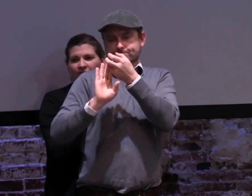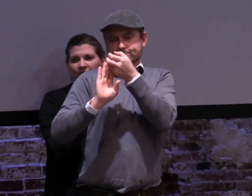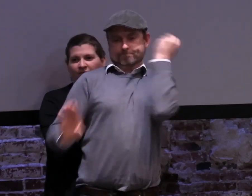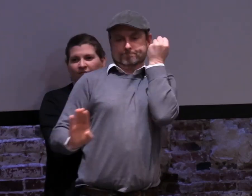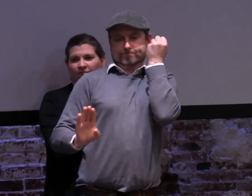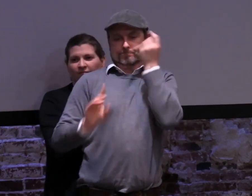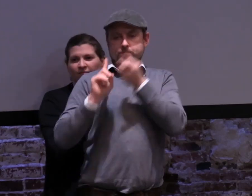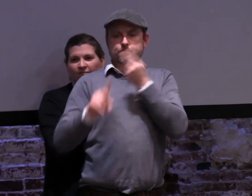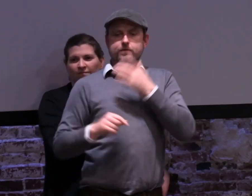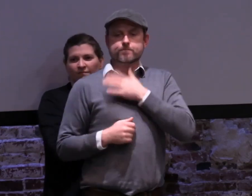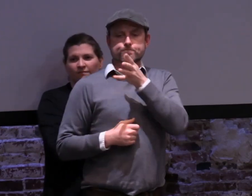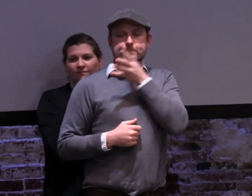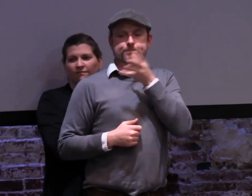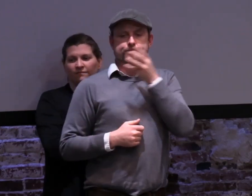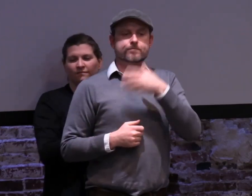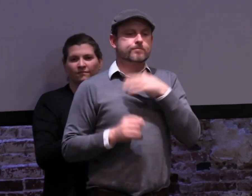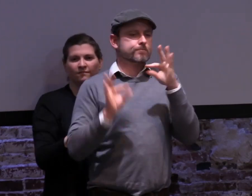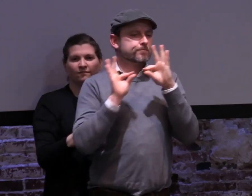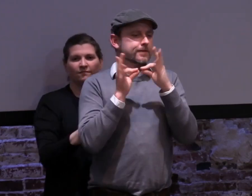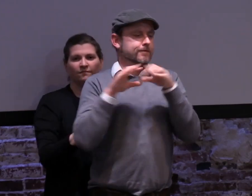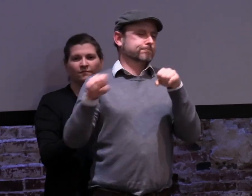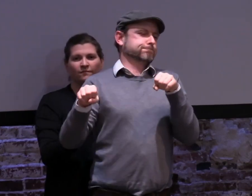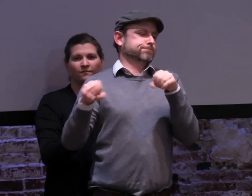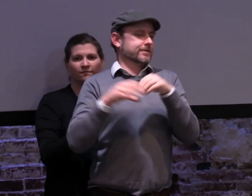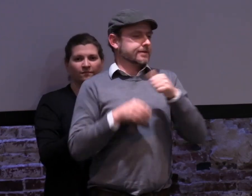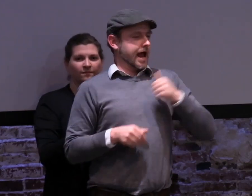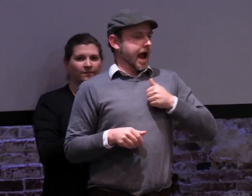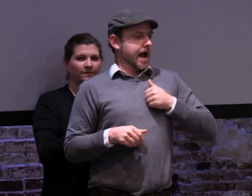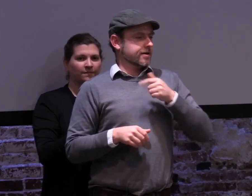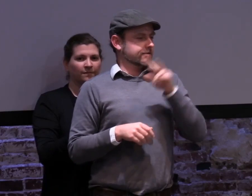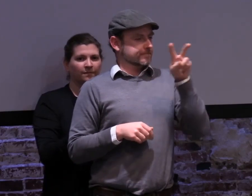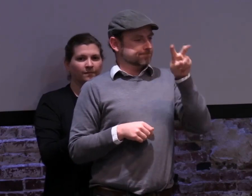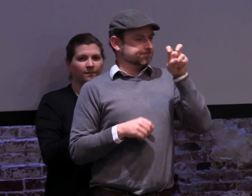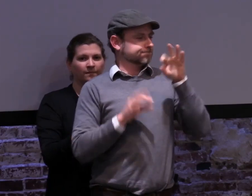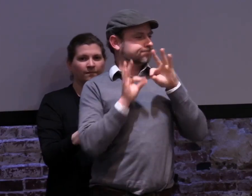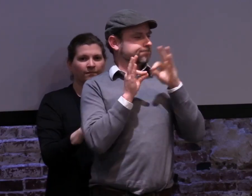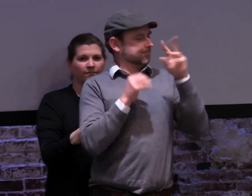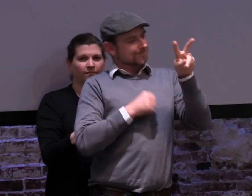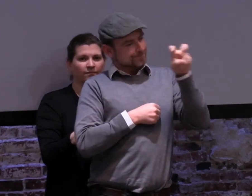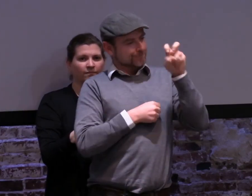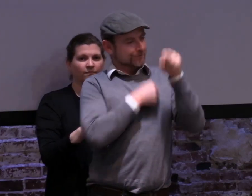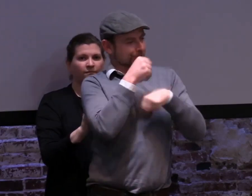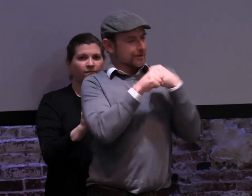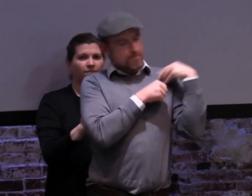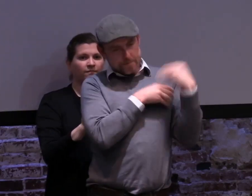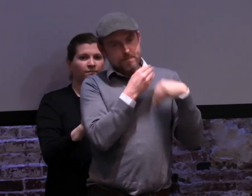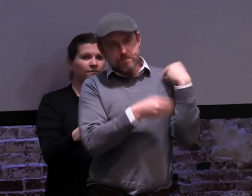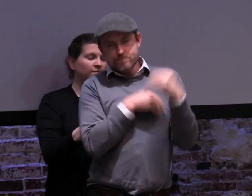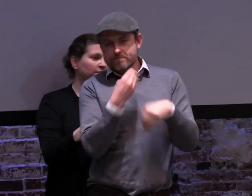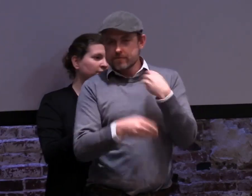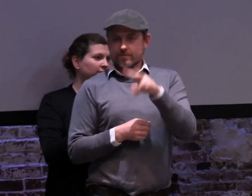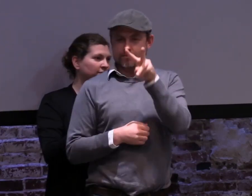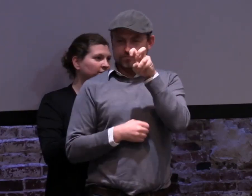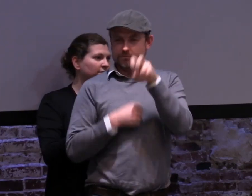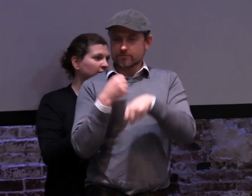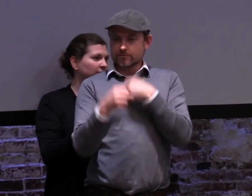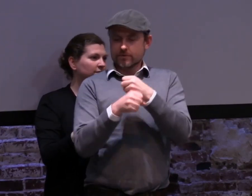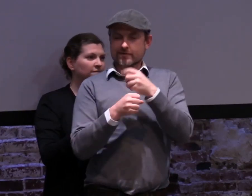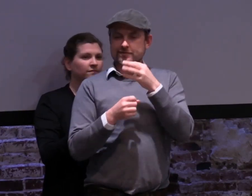this to the stage, and I extrapolated that from where I grew up as a kid on a farm. Now, for